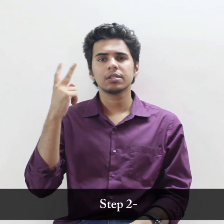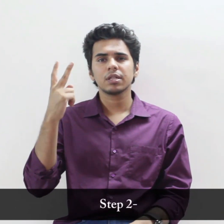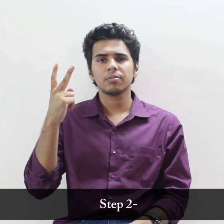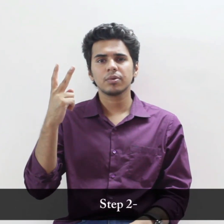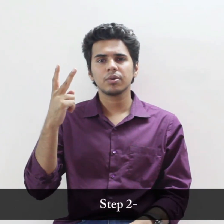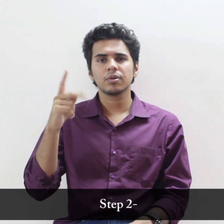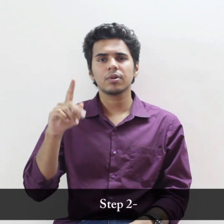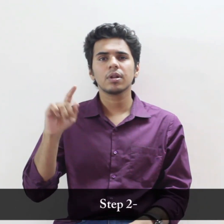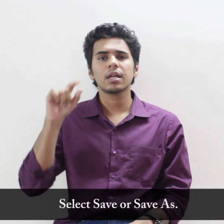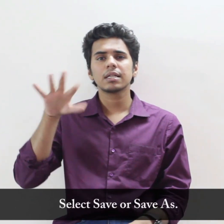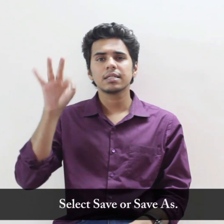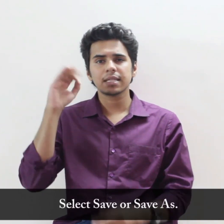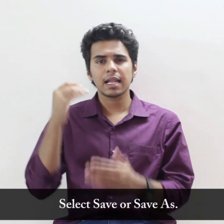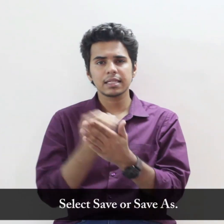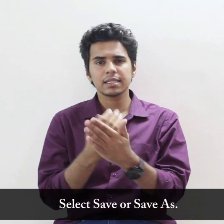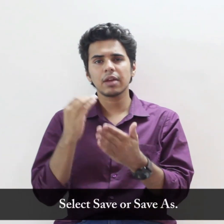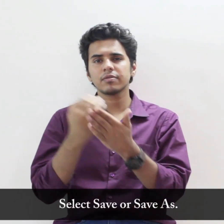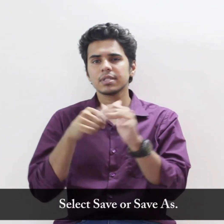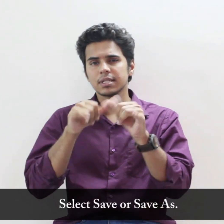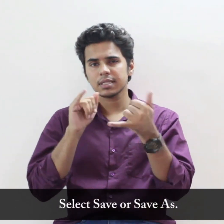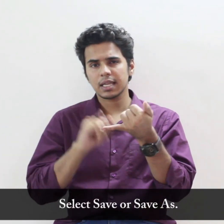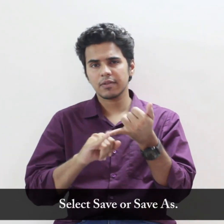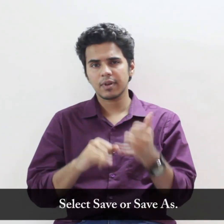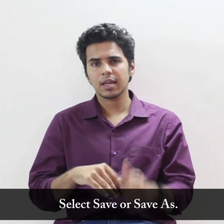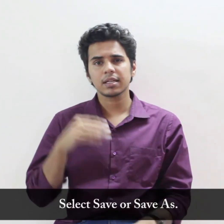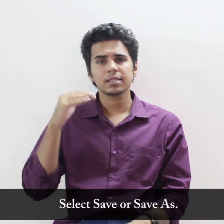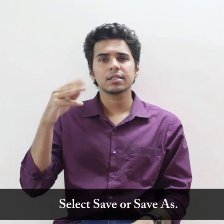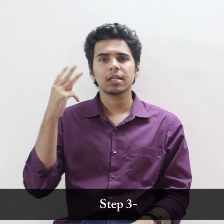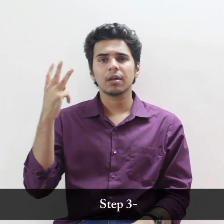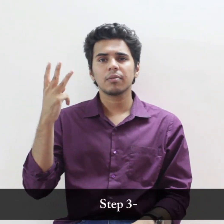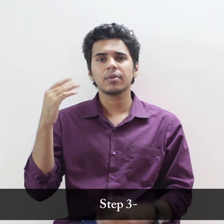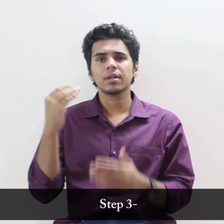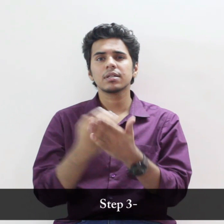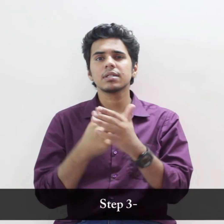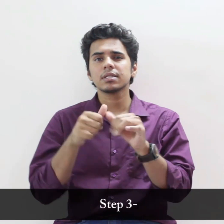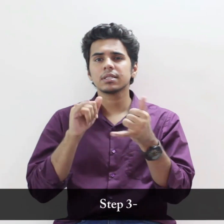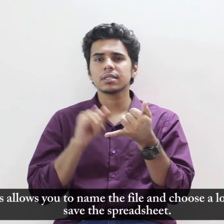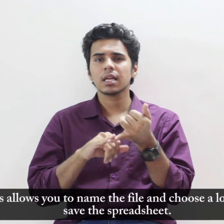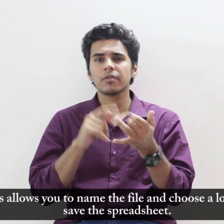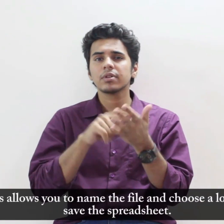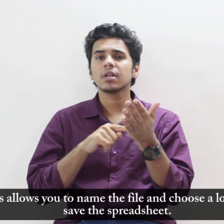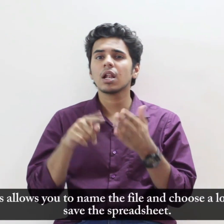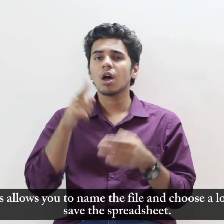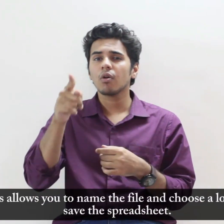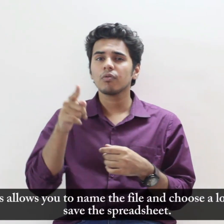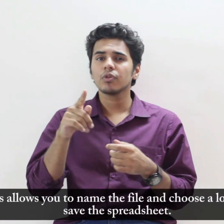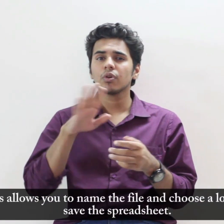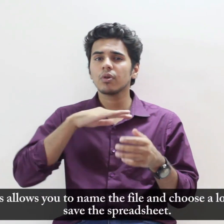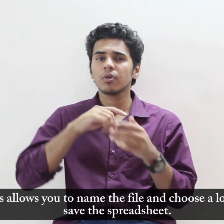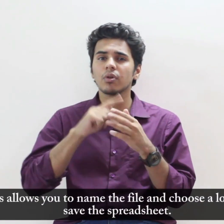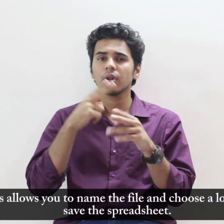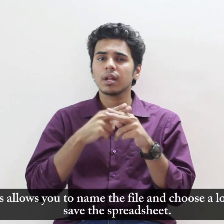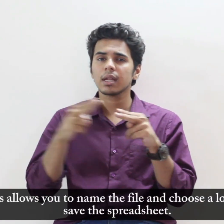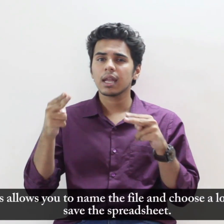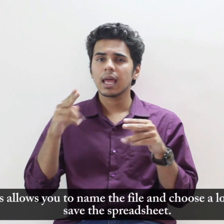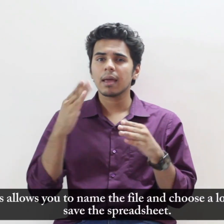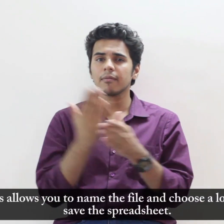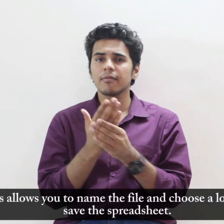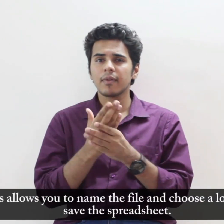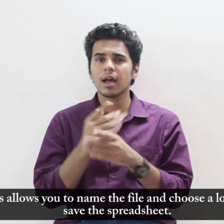2. Select Save or Save As. Step 3. Save As allows you to name the file and choose a